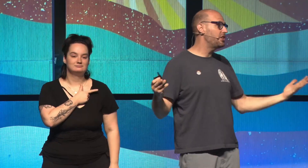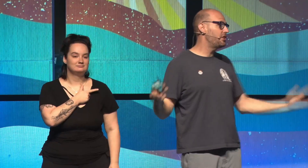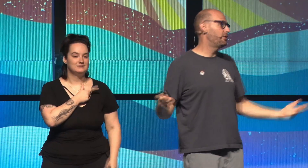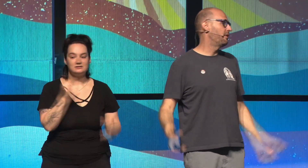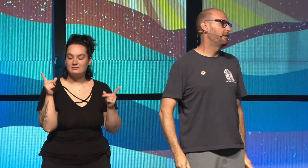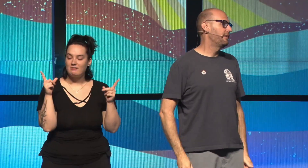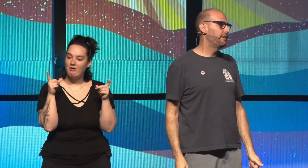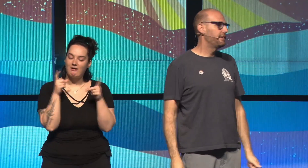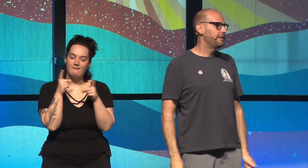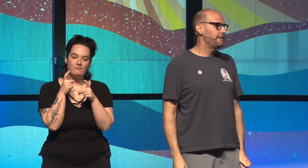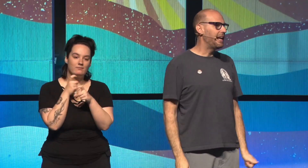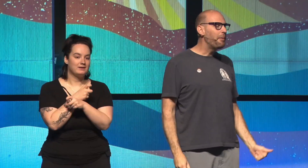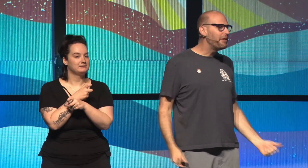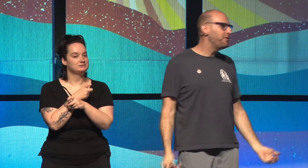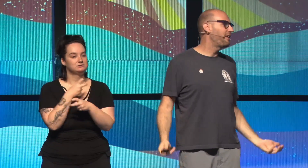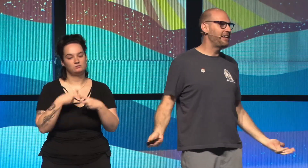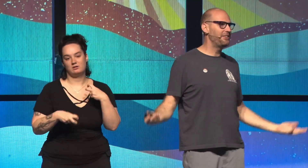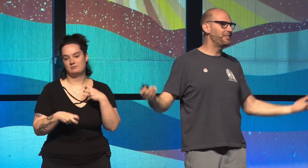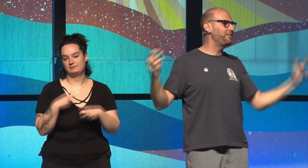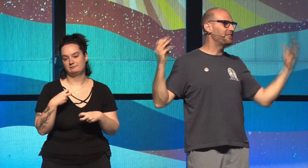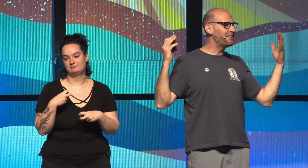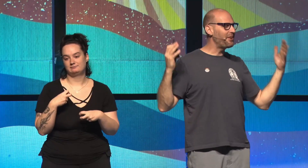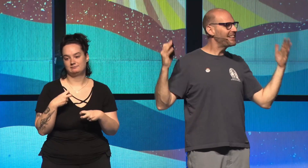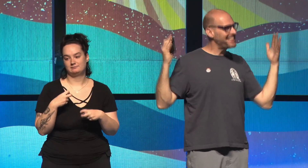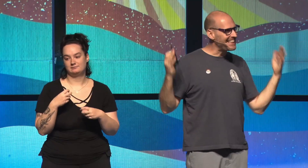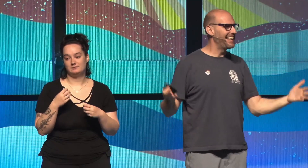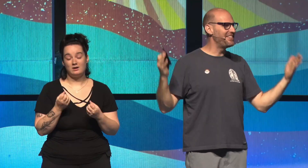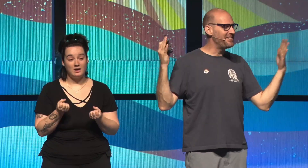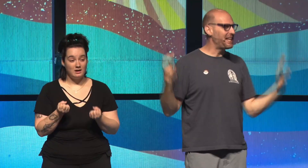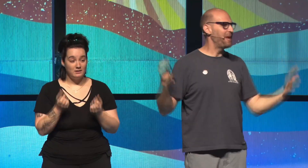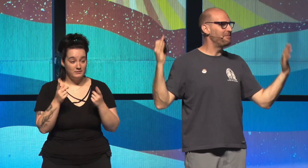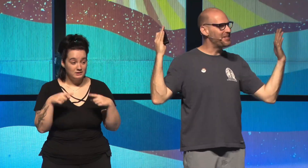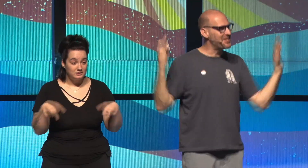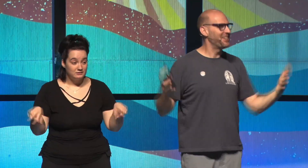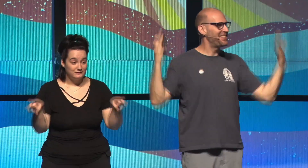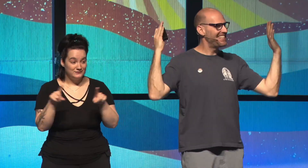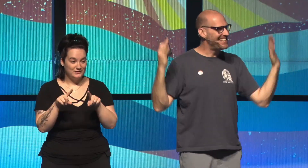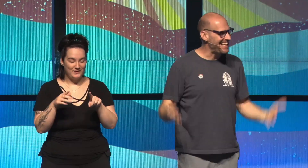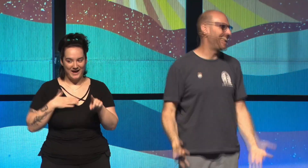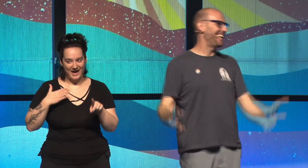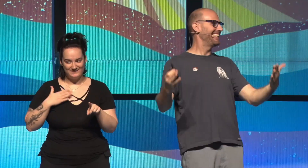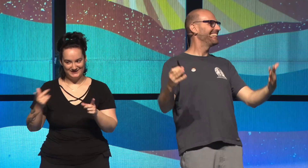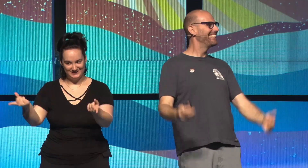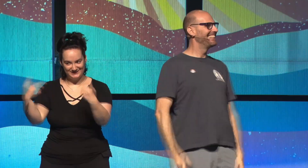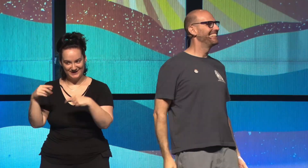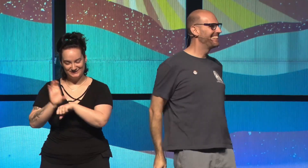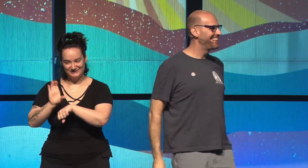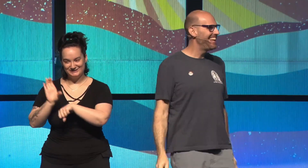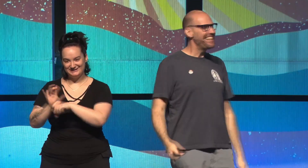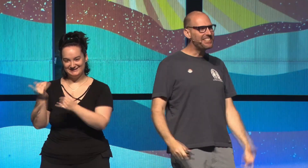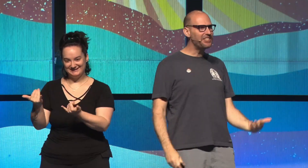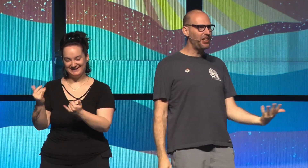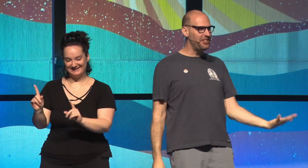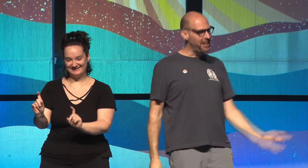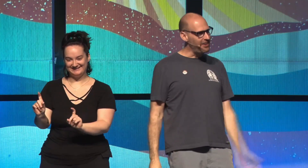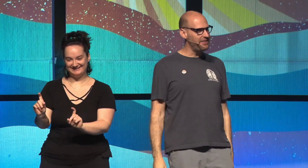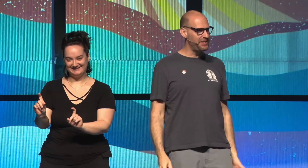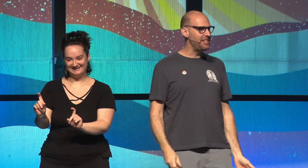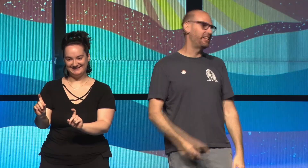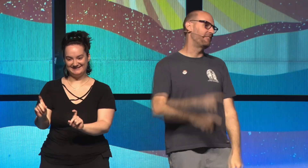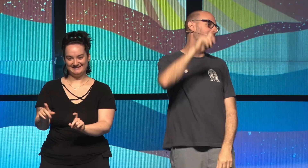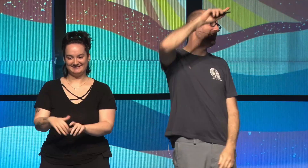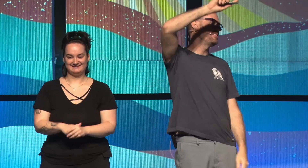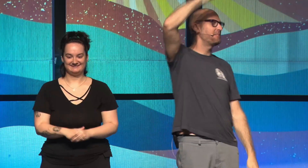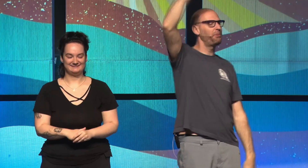complex issue. And how many of you right now just feel so glad that you came to church today? This is called